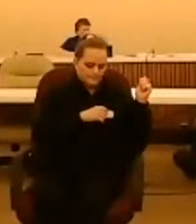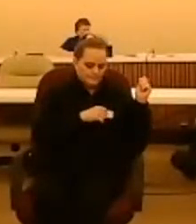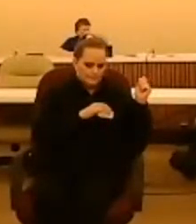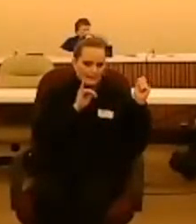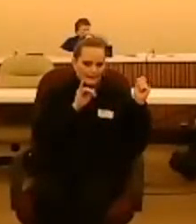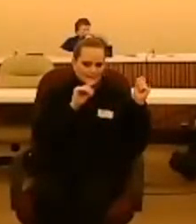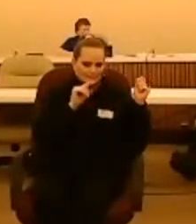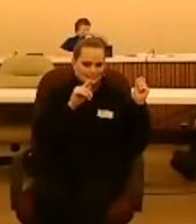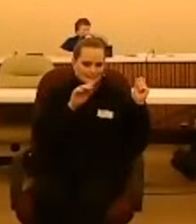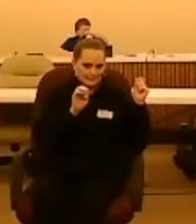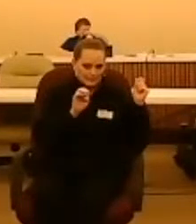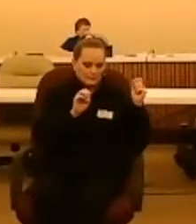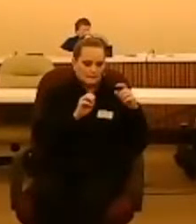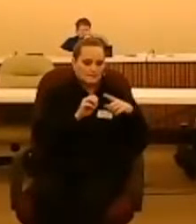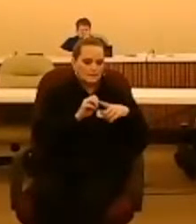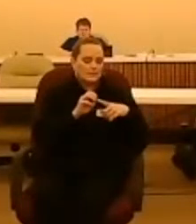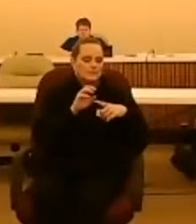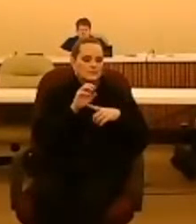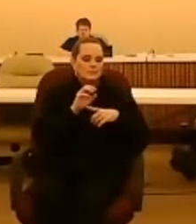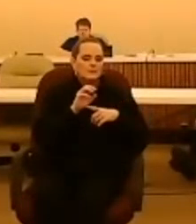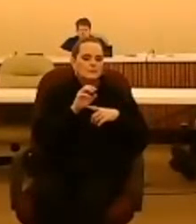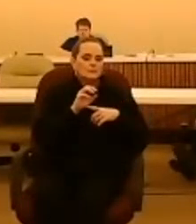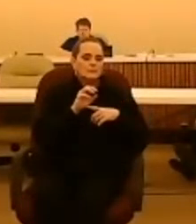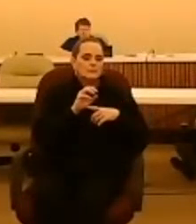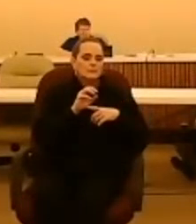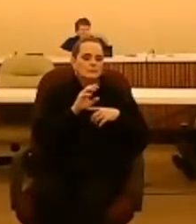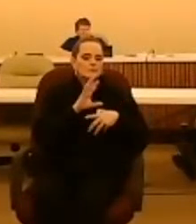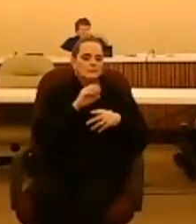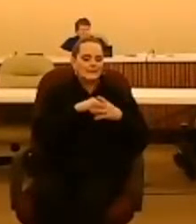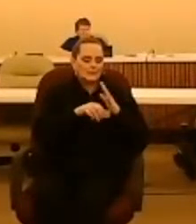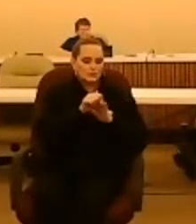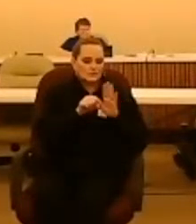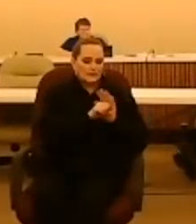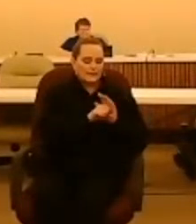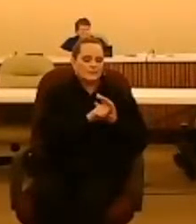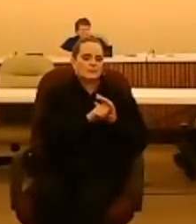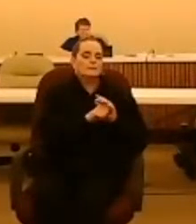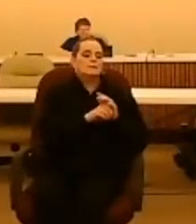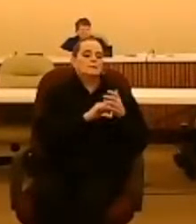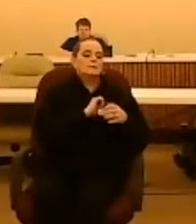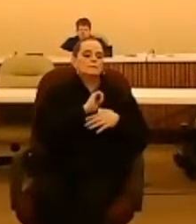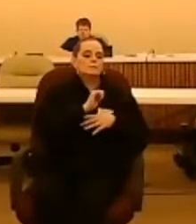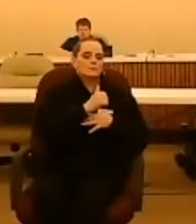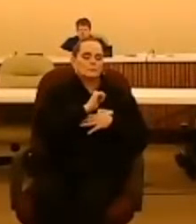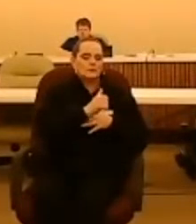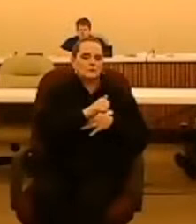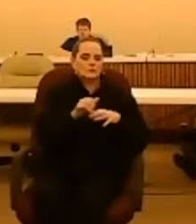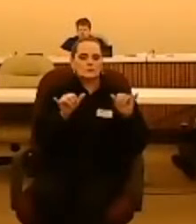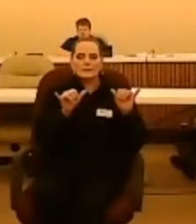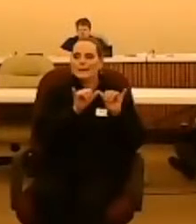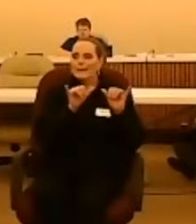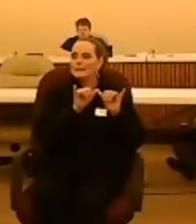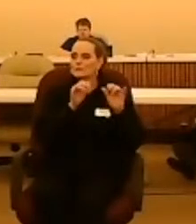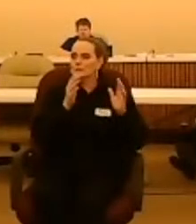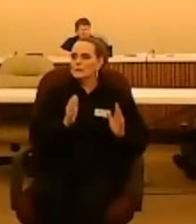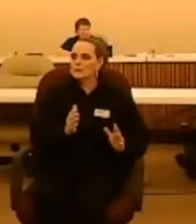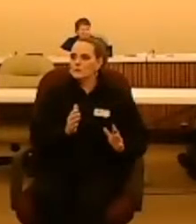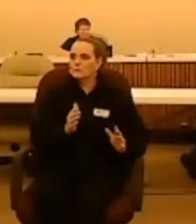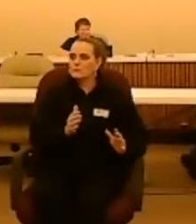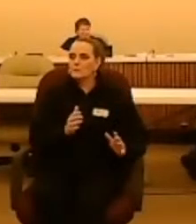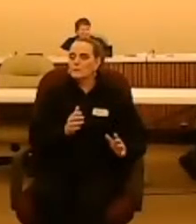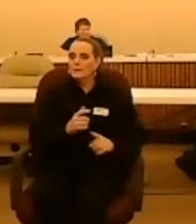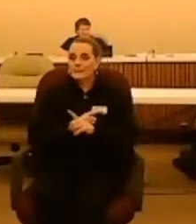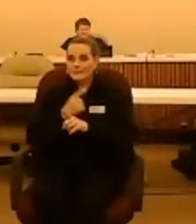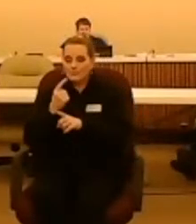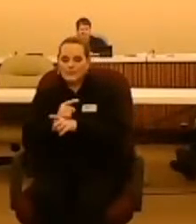ITE, which stands for Interstate Transportation Engineers. Is that true, Walt? Correct. I was kind of making that up as I